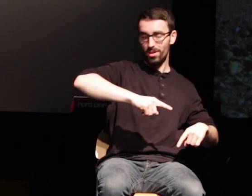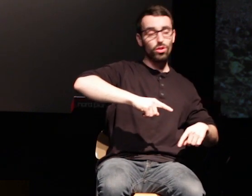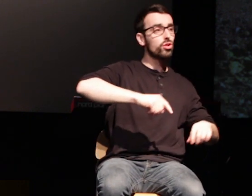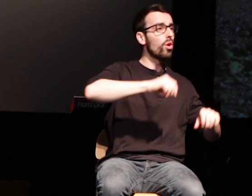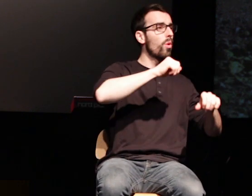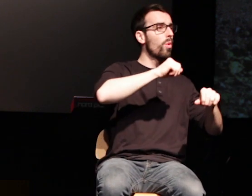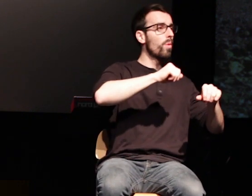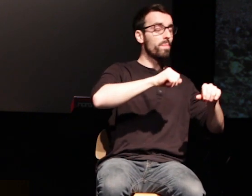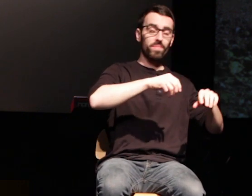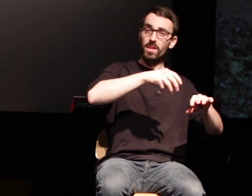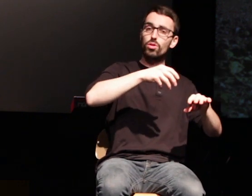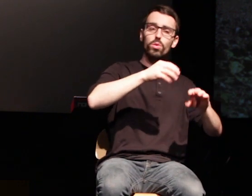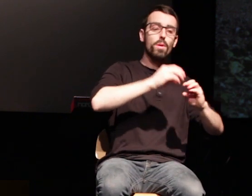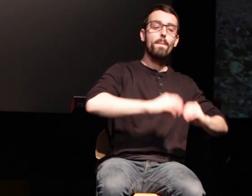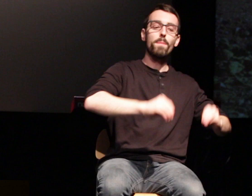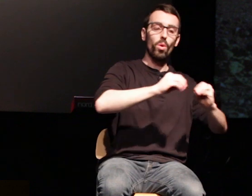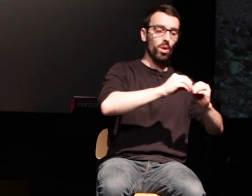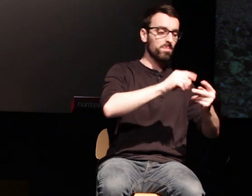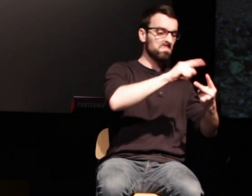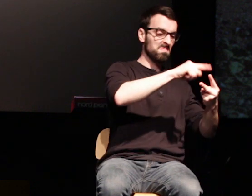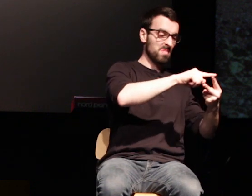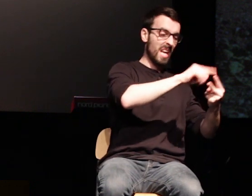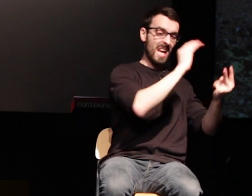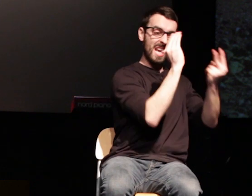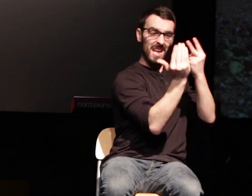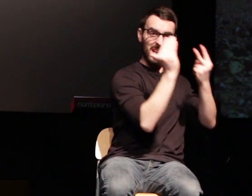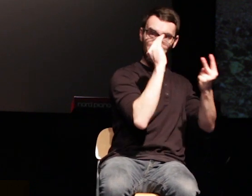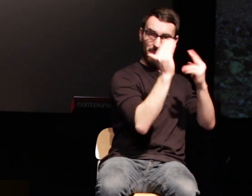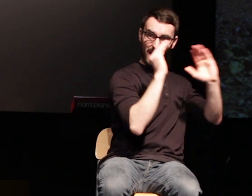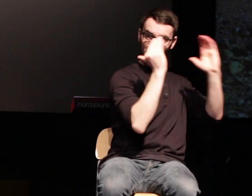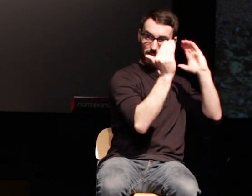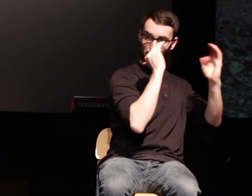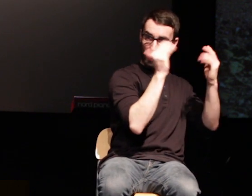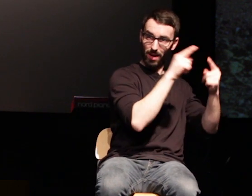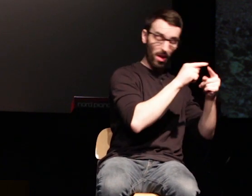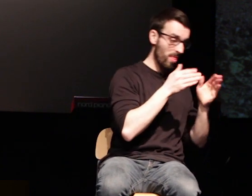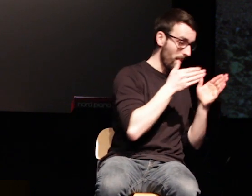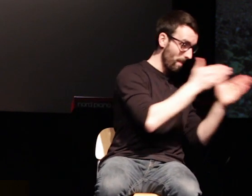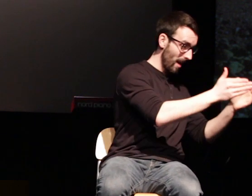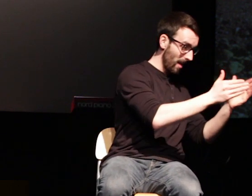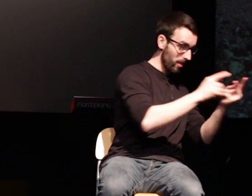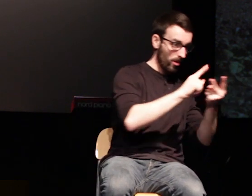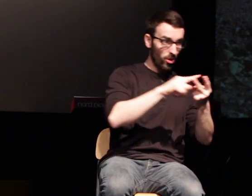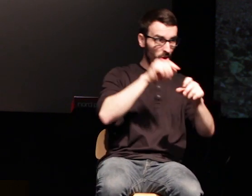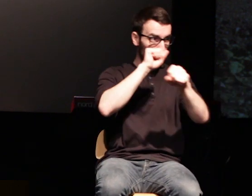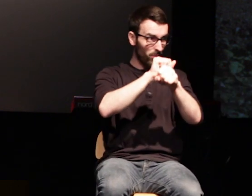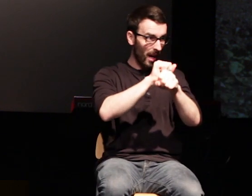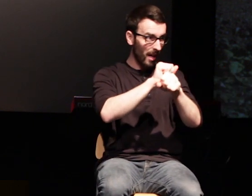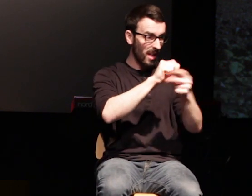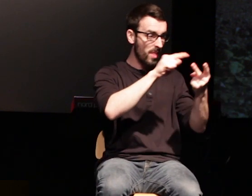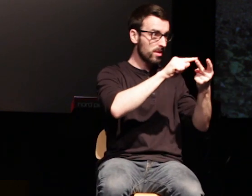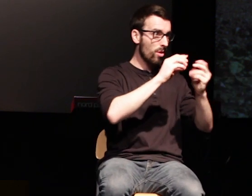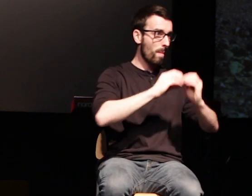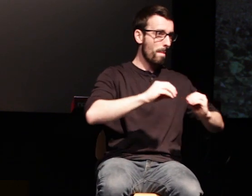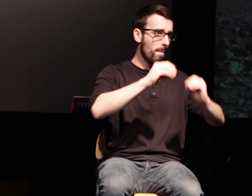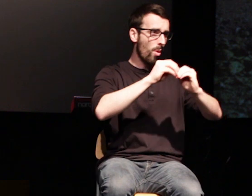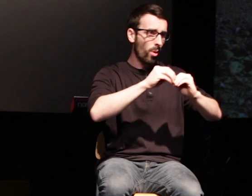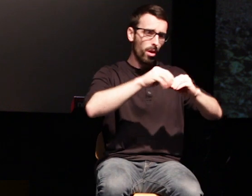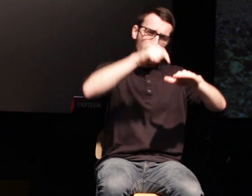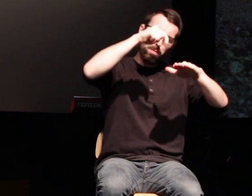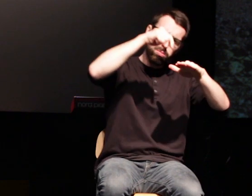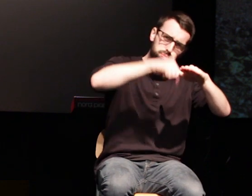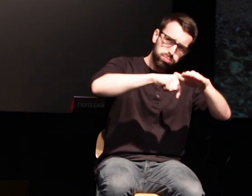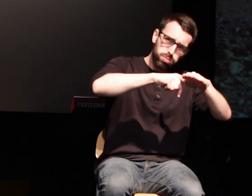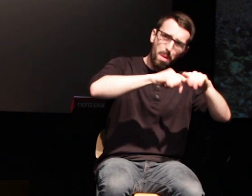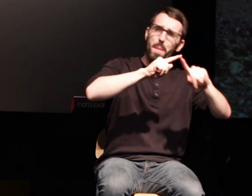going deeper. It's deeper than the path, but it's not quite as deep to make a difference. And so the sun comes out, and the sun is so hot,